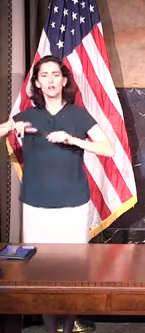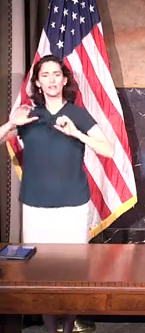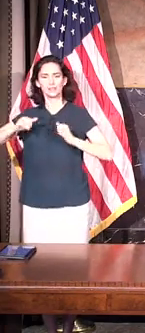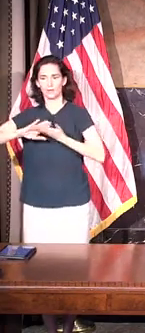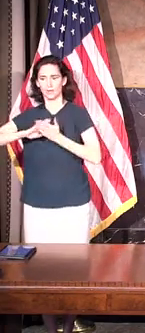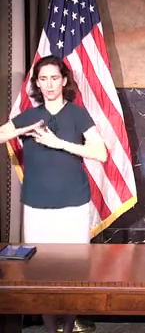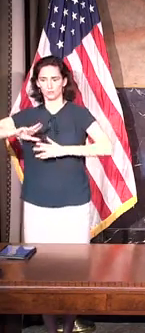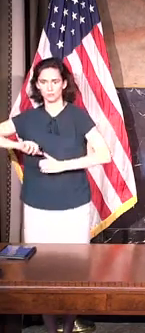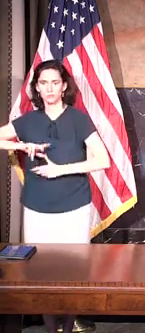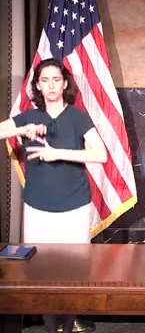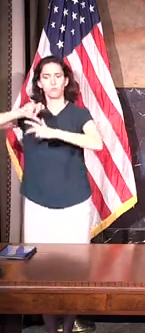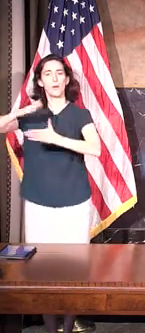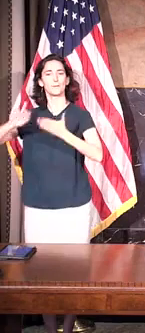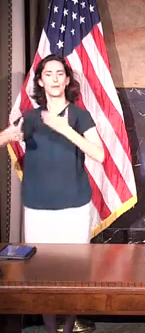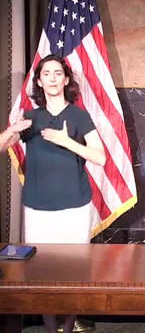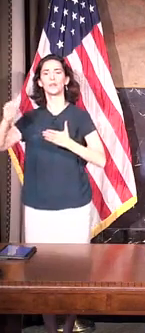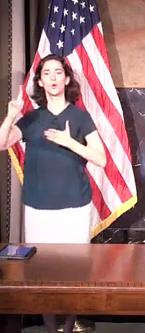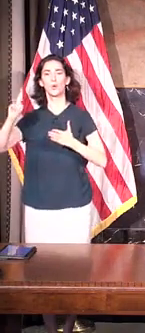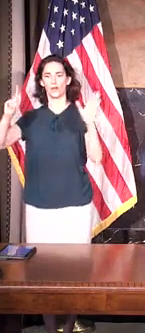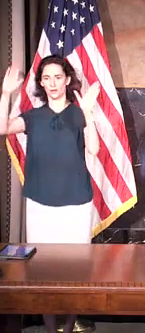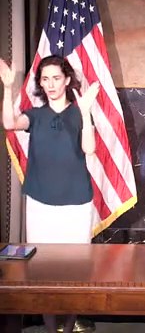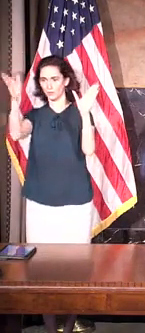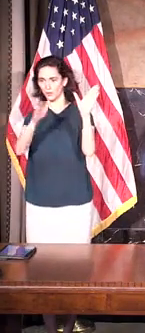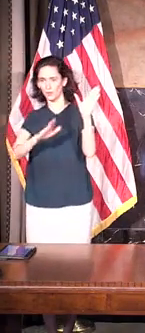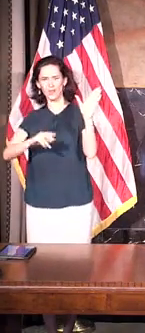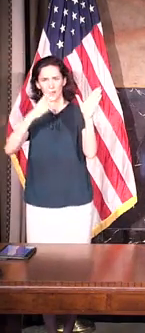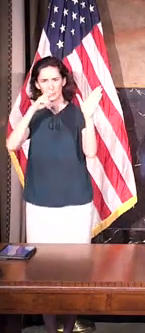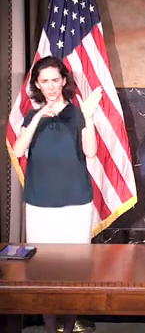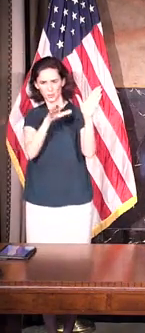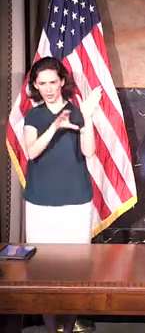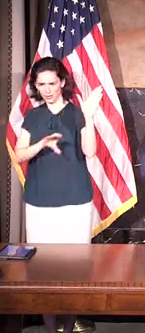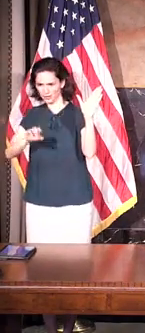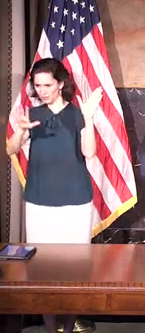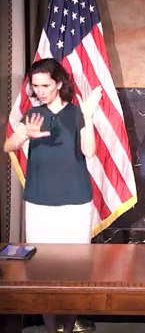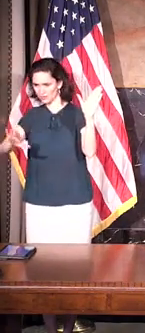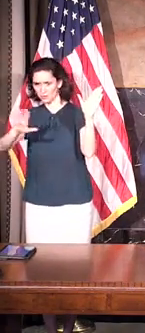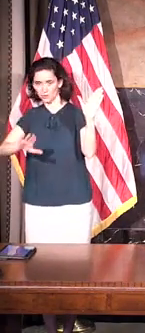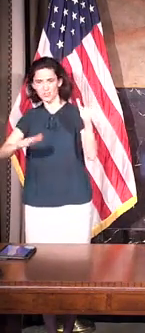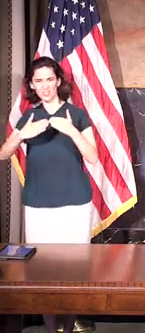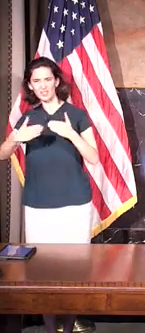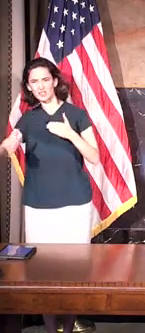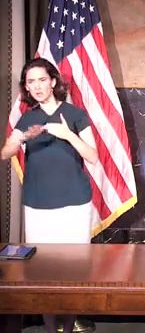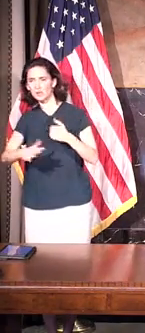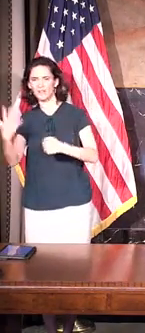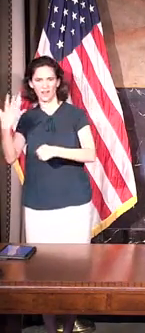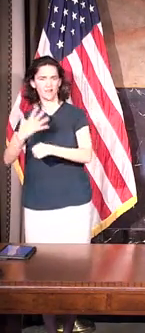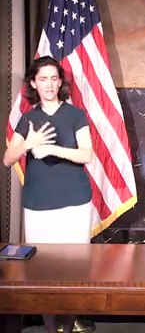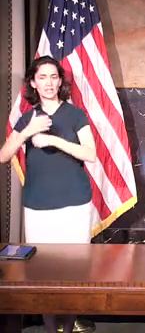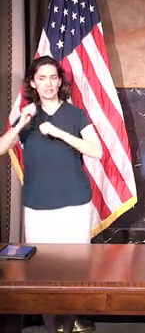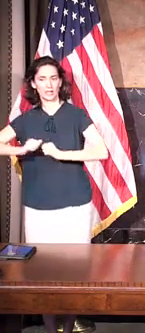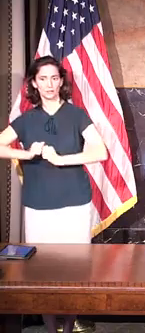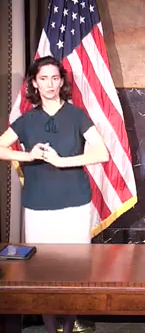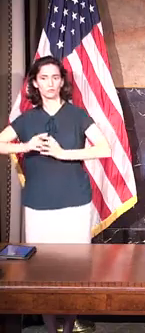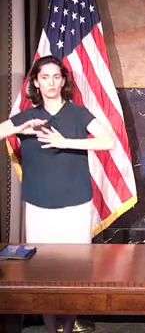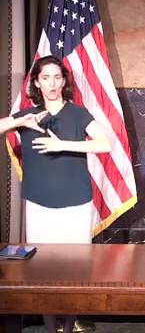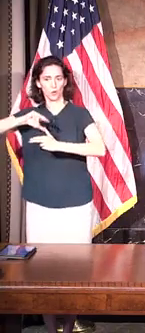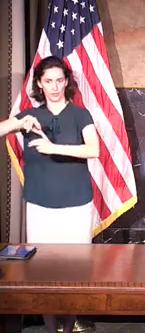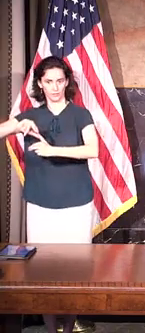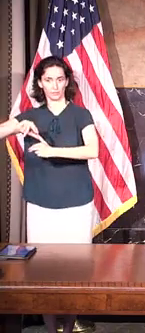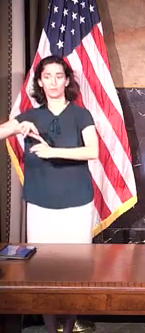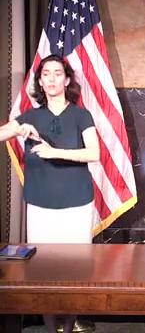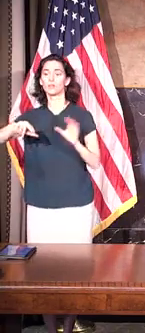the Caribbean, and that could happen over the next 5 days. Currently, we don't expect impacts in the northern Gulf